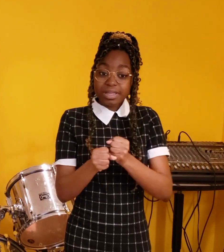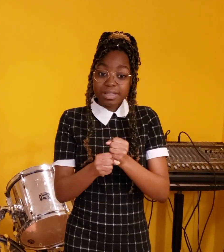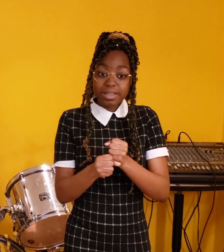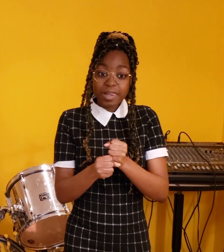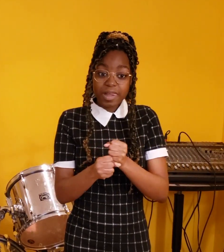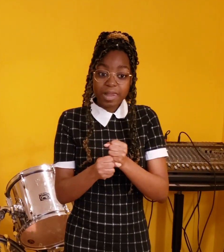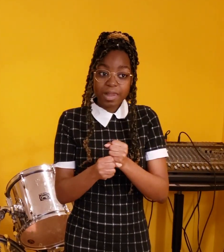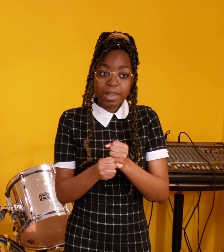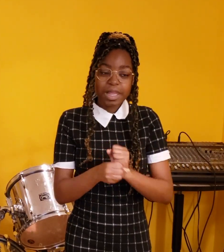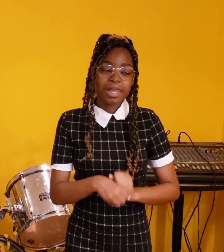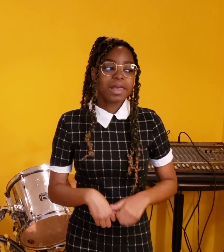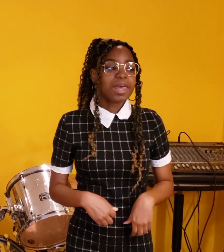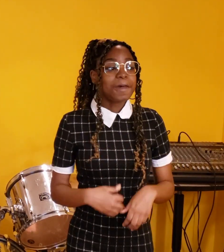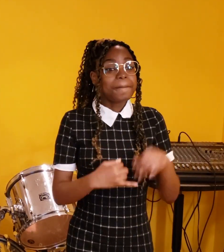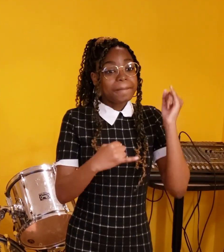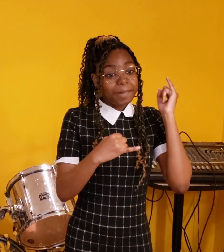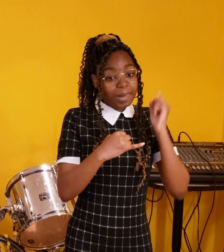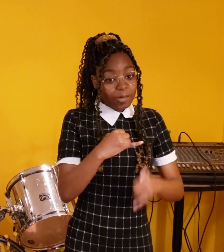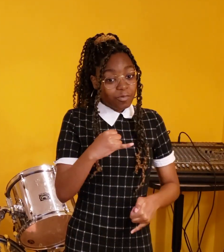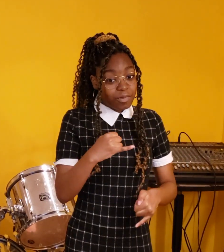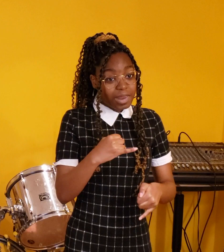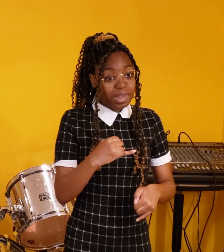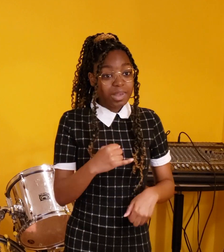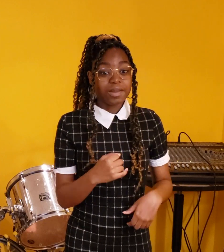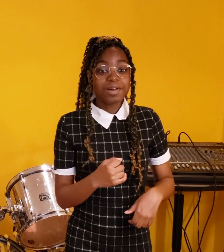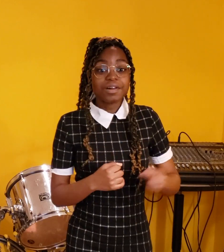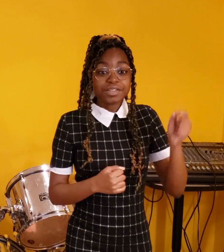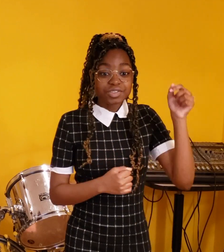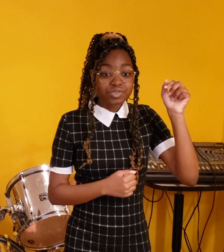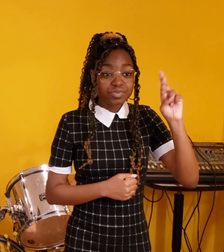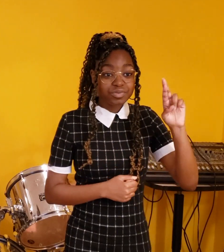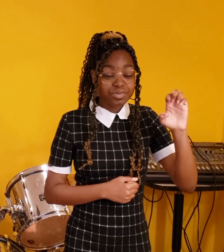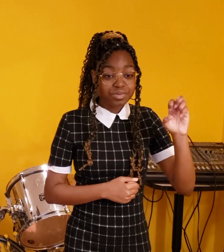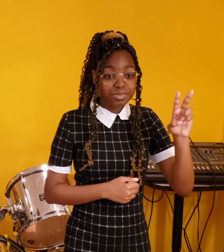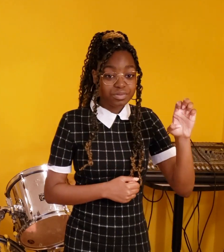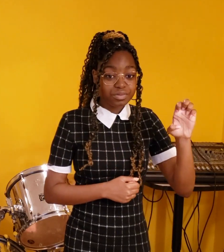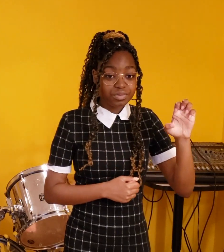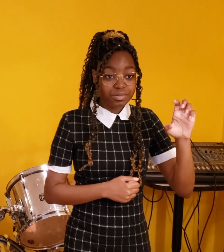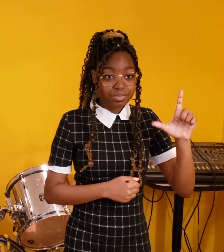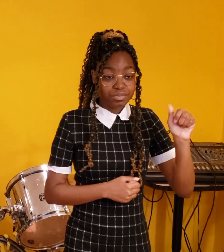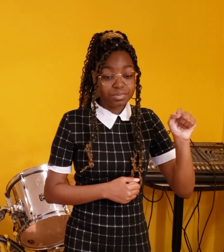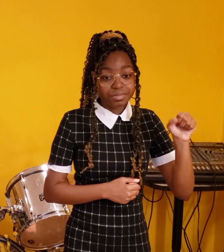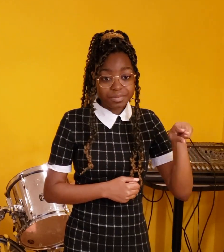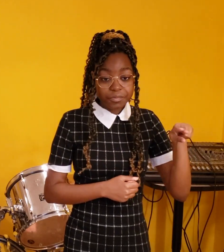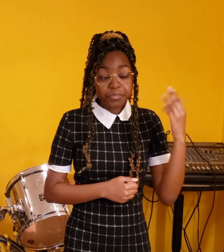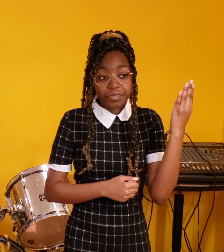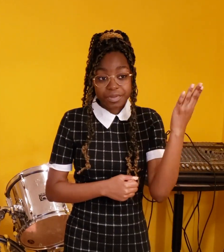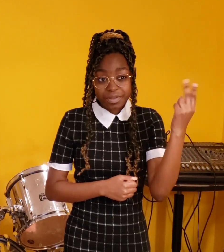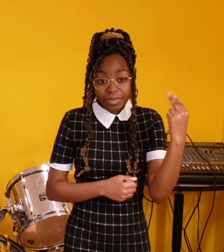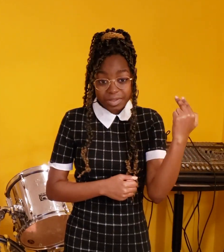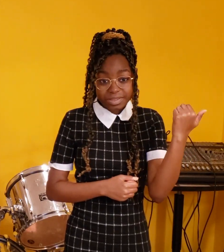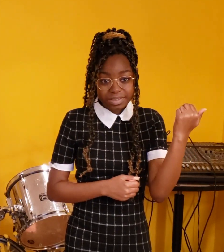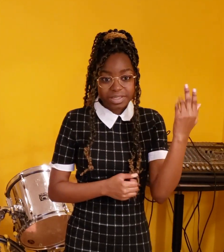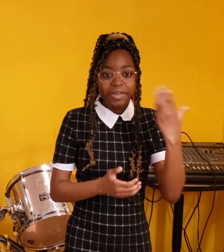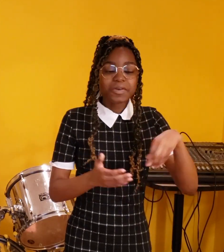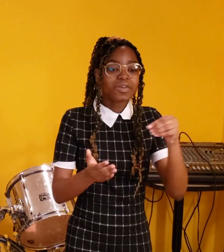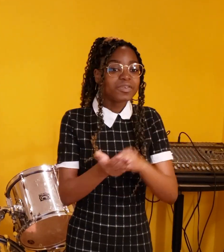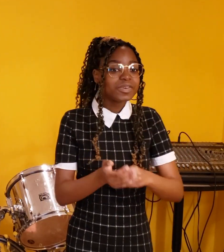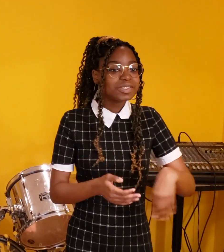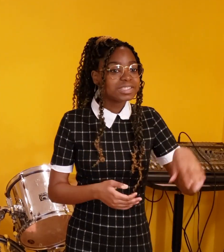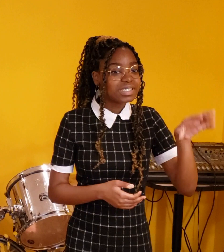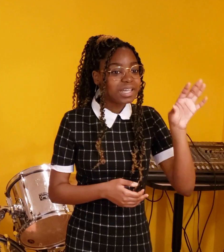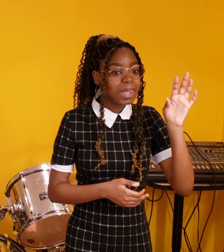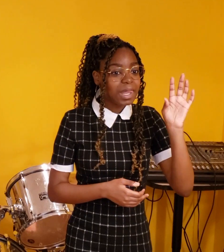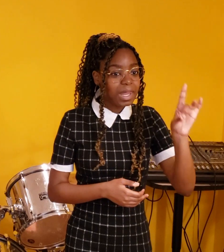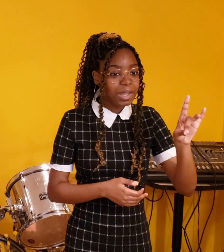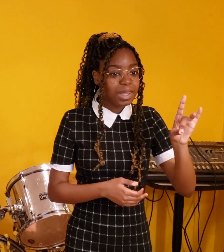the last passage that we're going to look at is found in Revelation chapter 13, verse 8. Revelation 13, verse 8